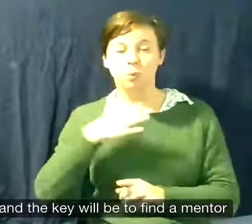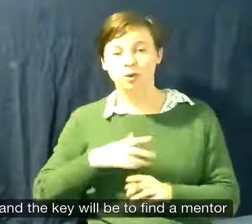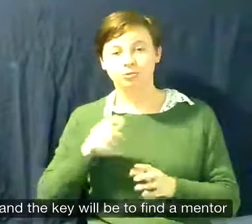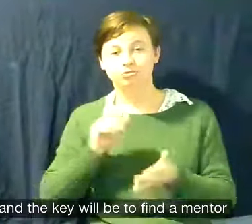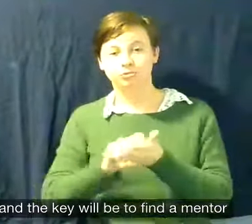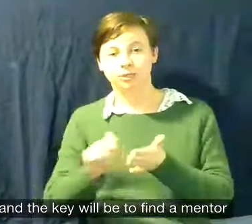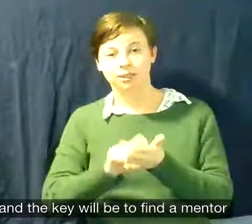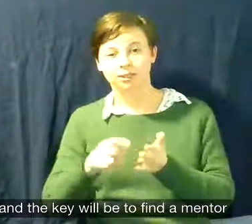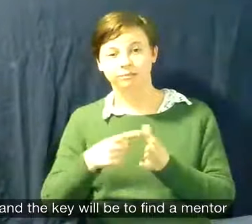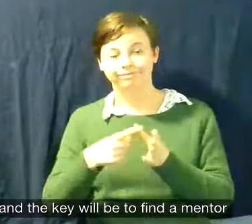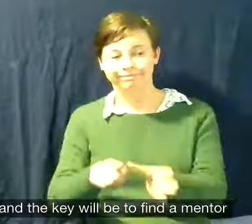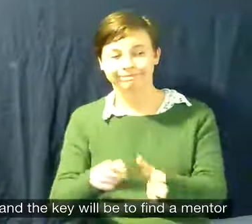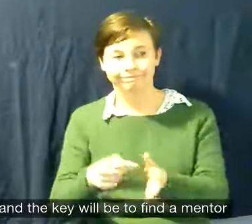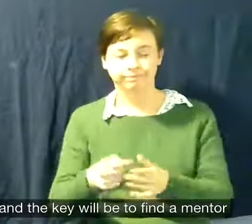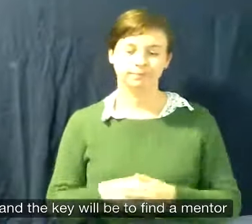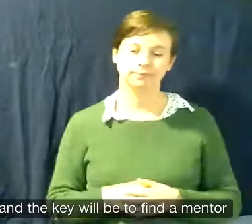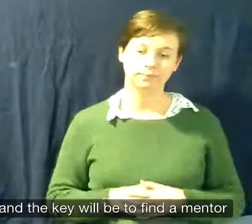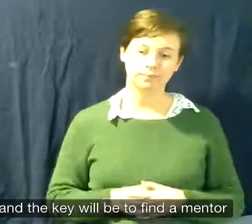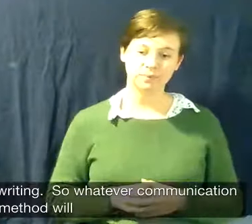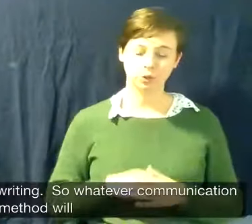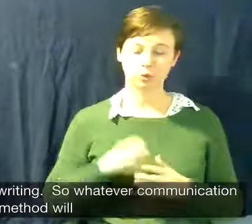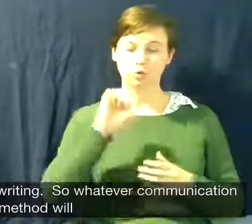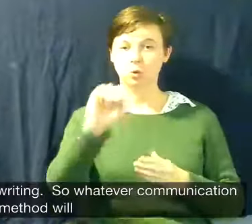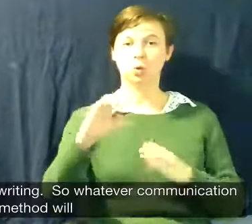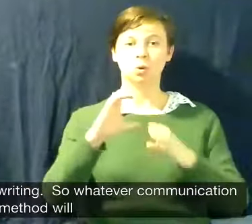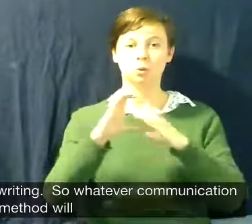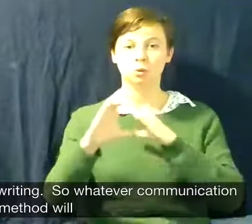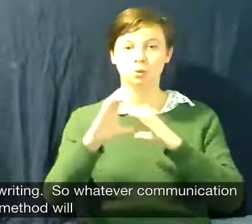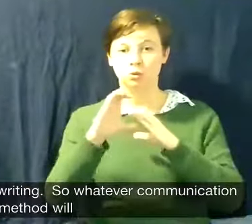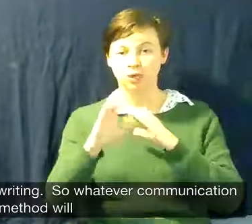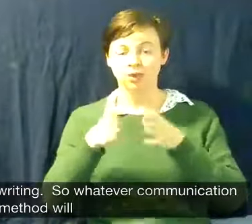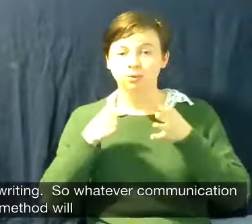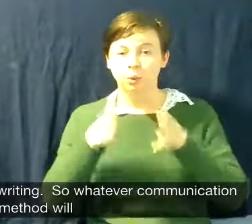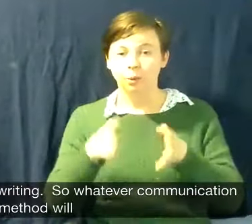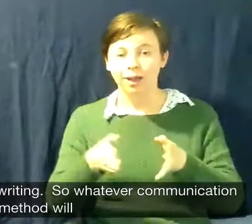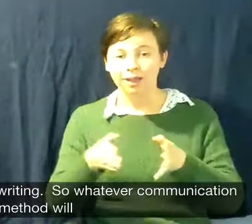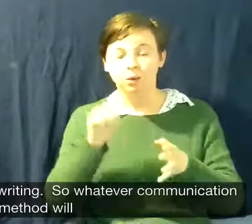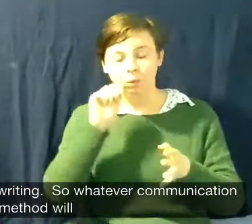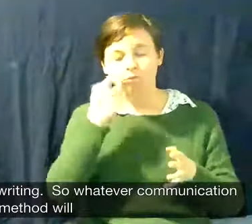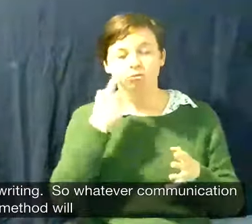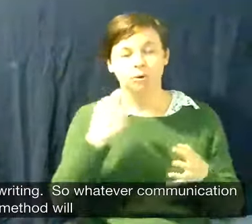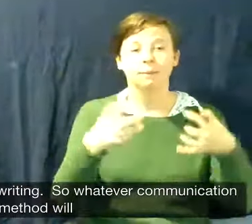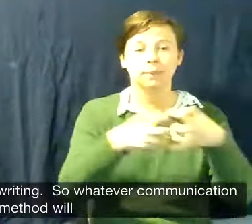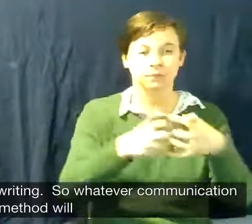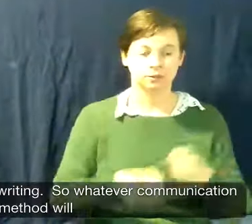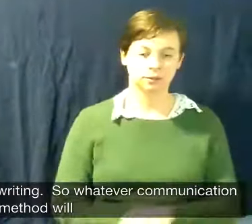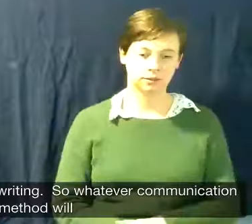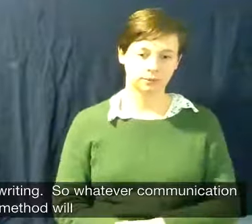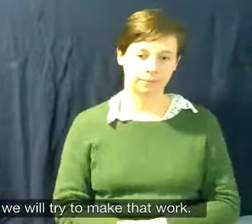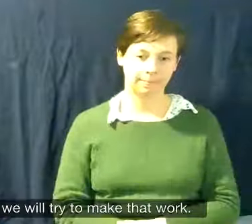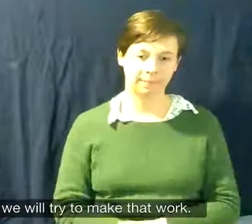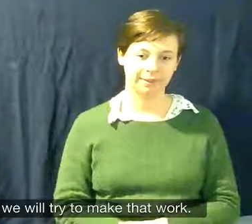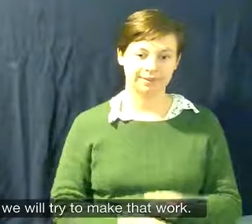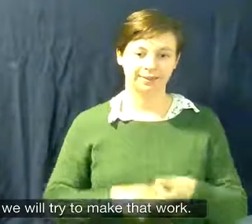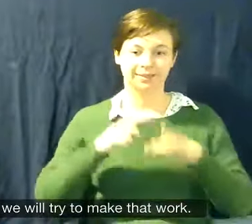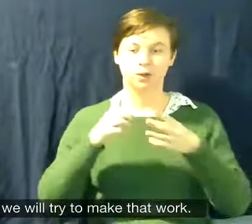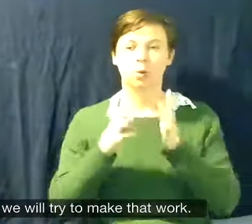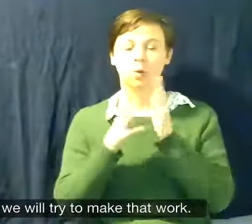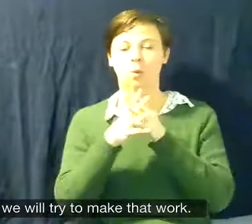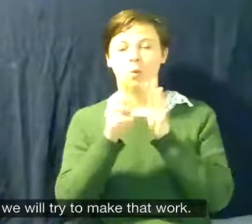communication method will work best for you, we'll try to make that work. Okay, 3rd question.